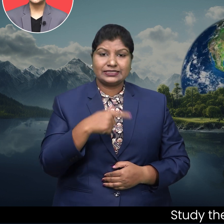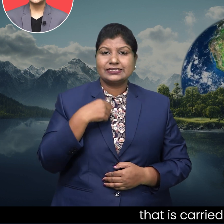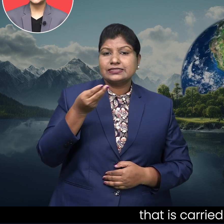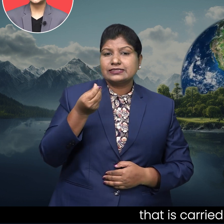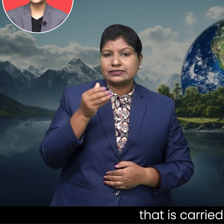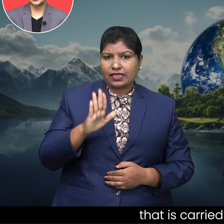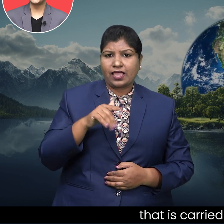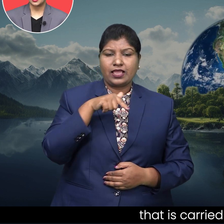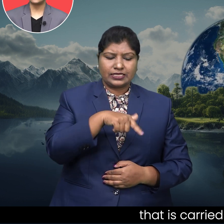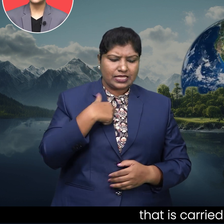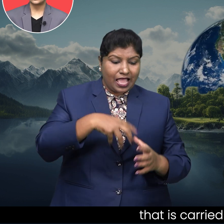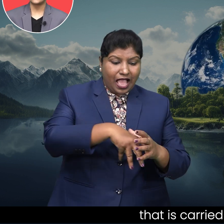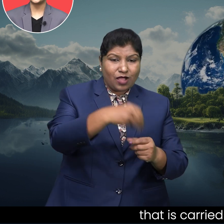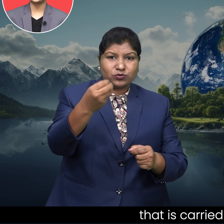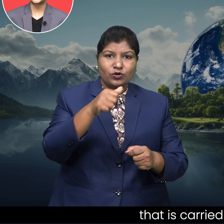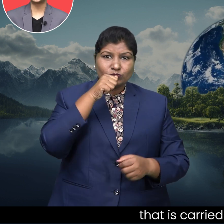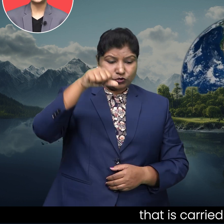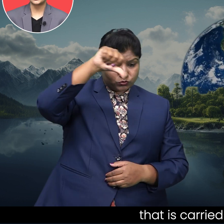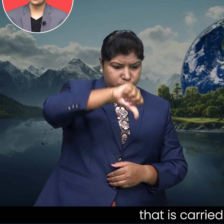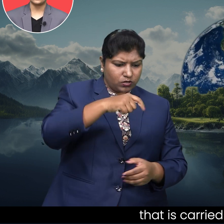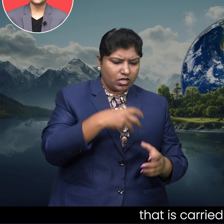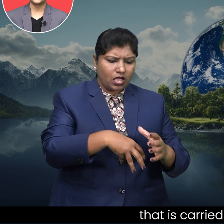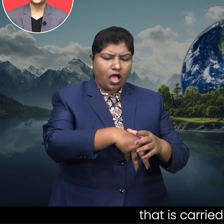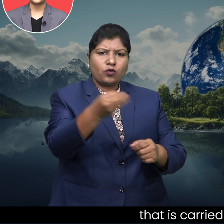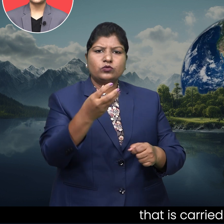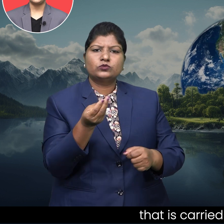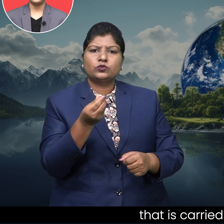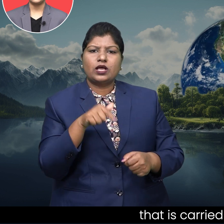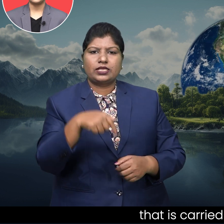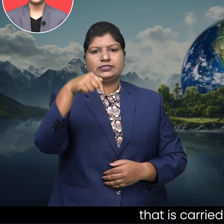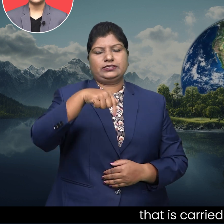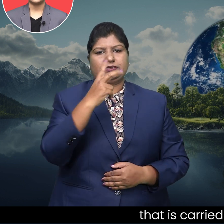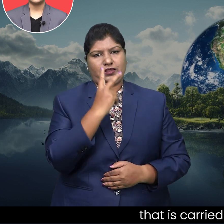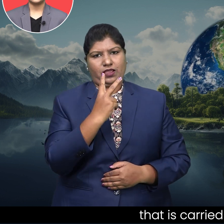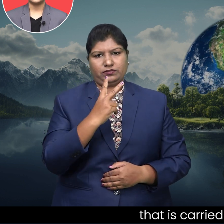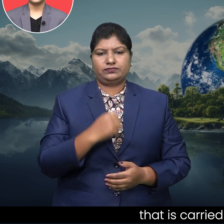soil that is carried out of the trays now.